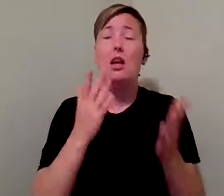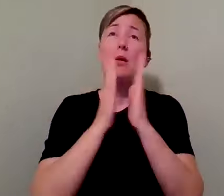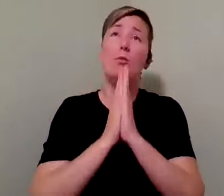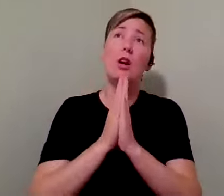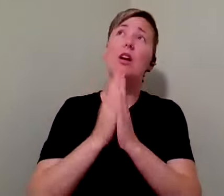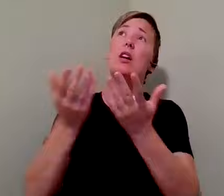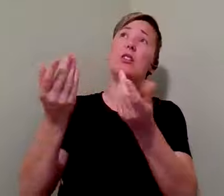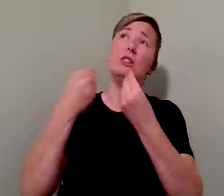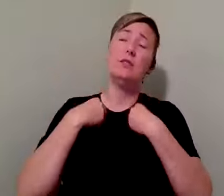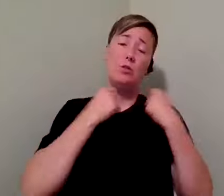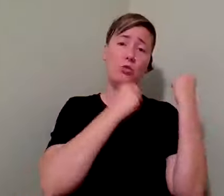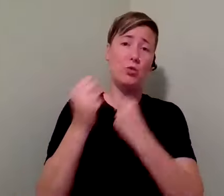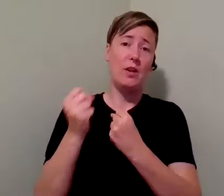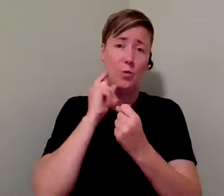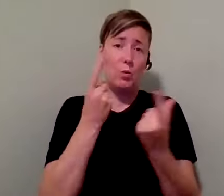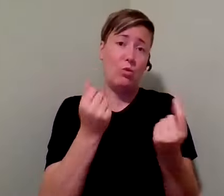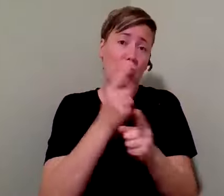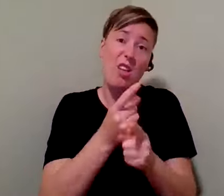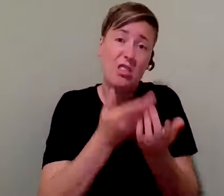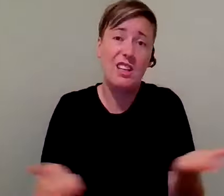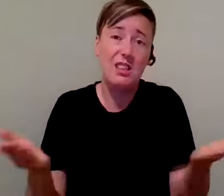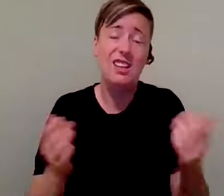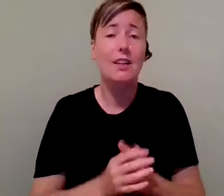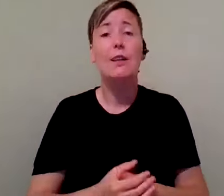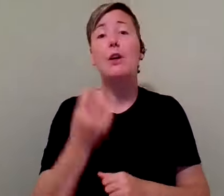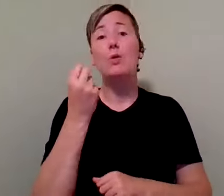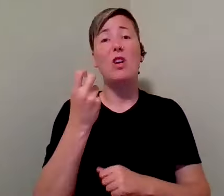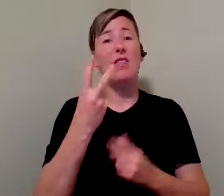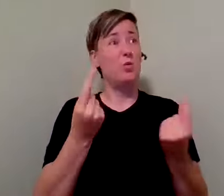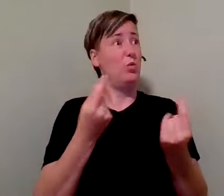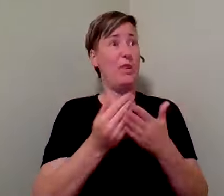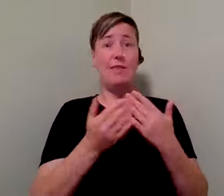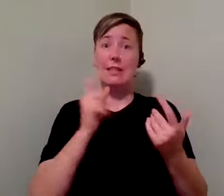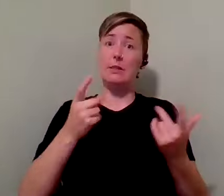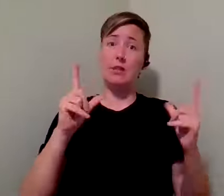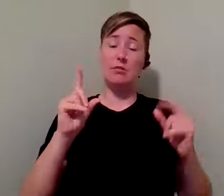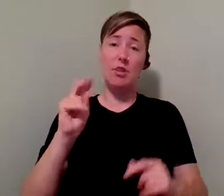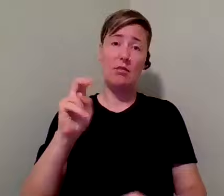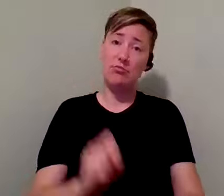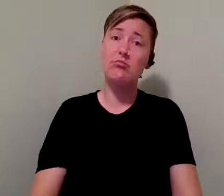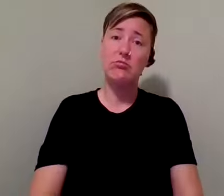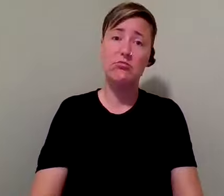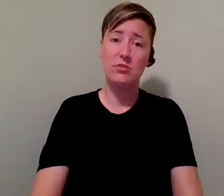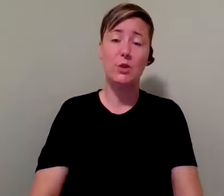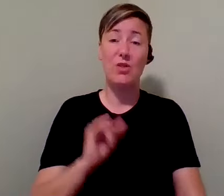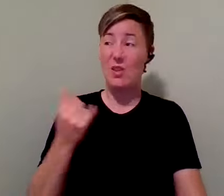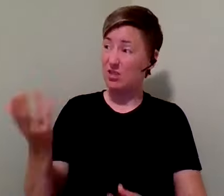thing. And then step 12, to do whatever needs to be done. That was my steps. I did them in about 2 months. I never drank